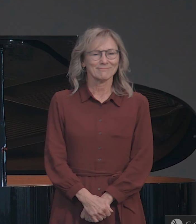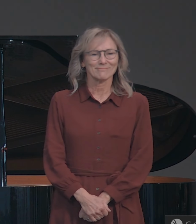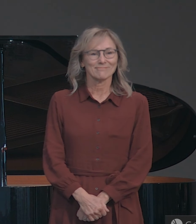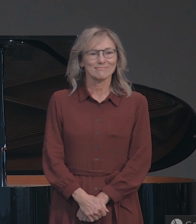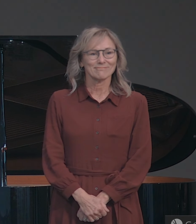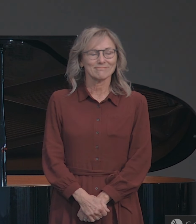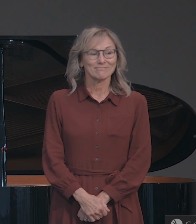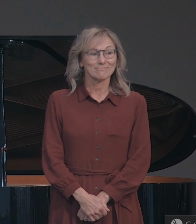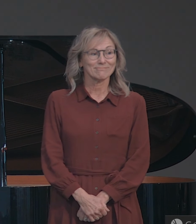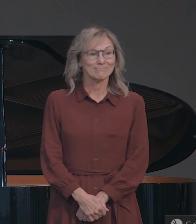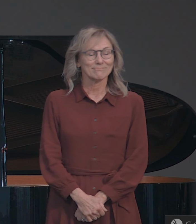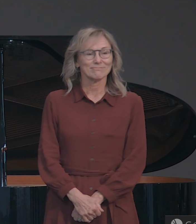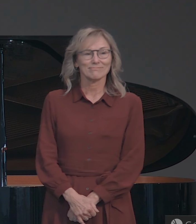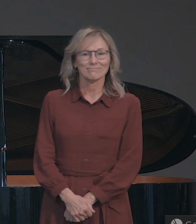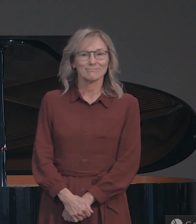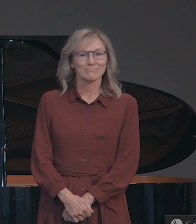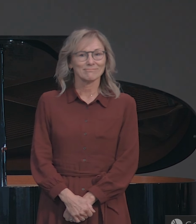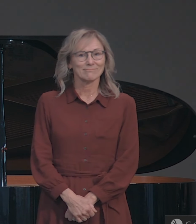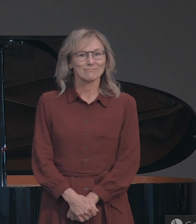If you haven't